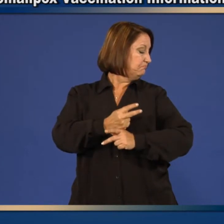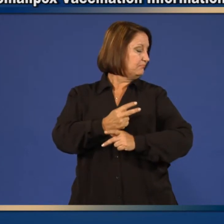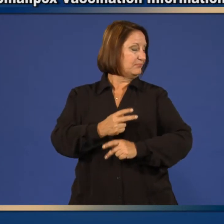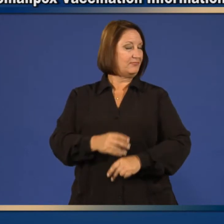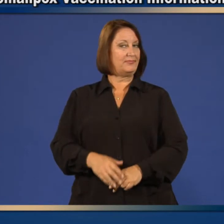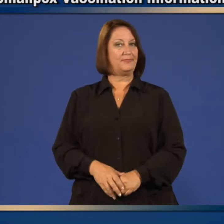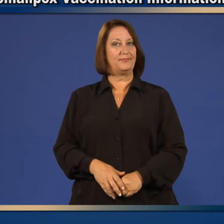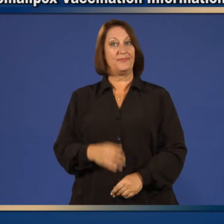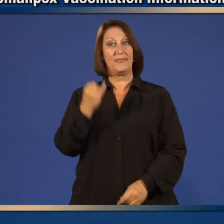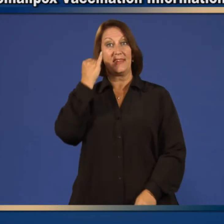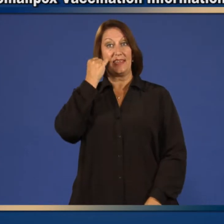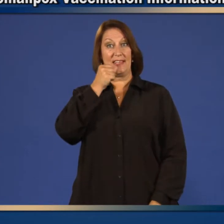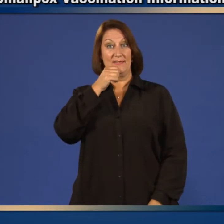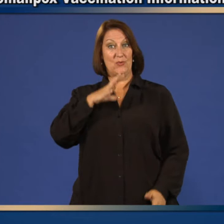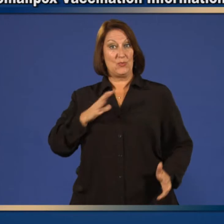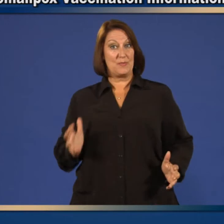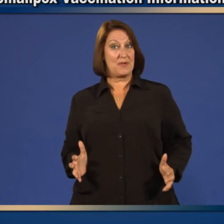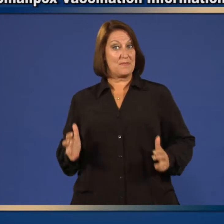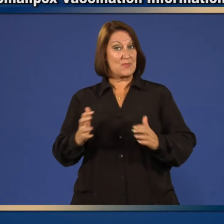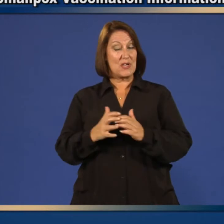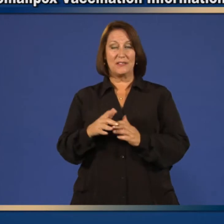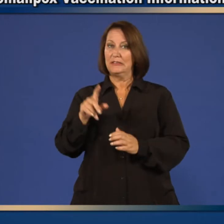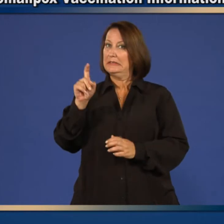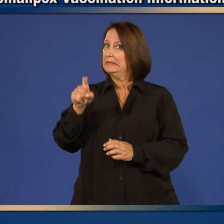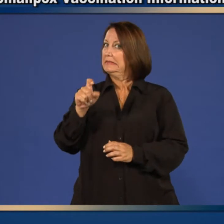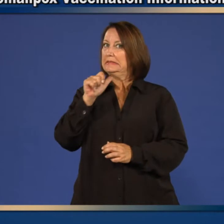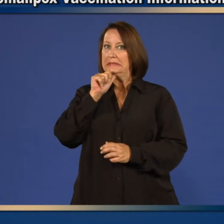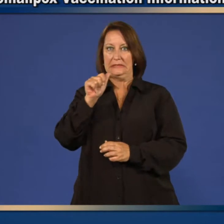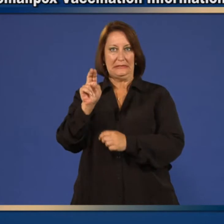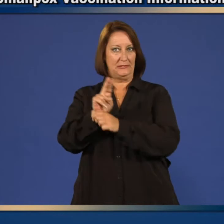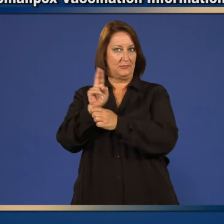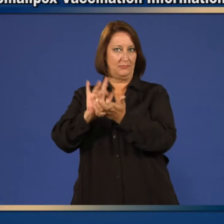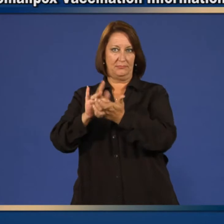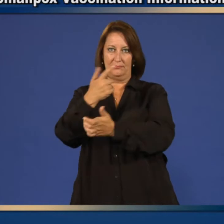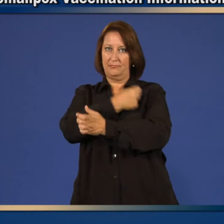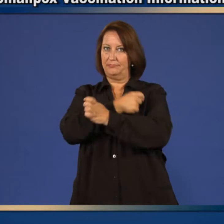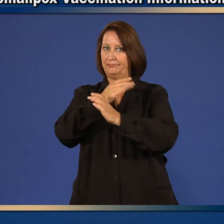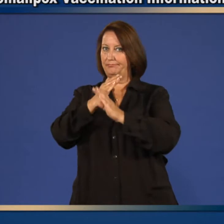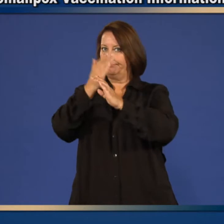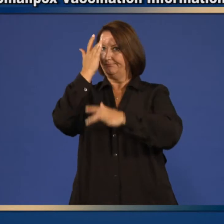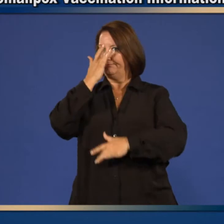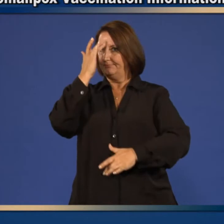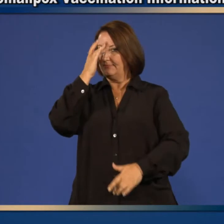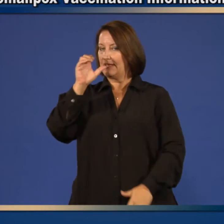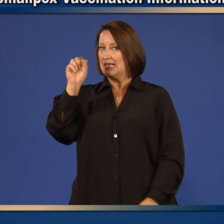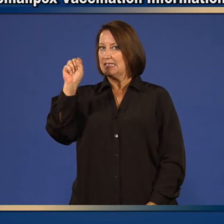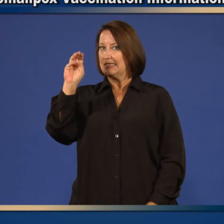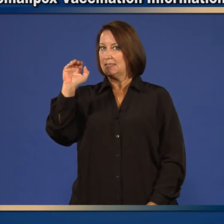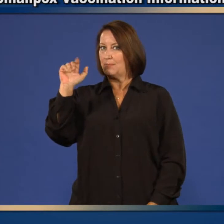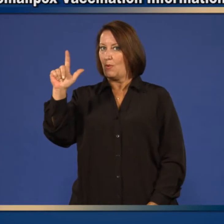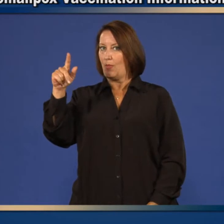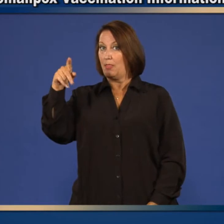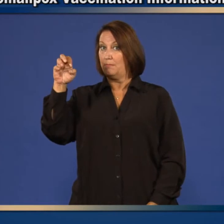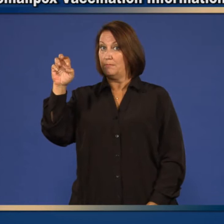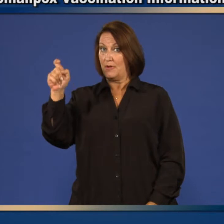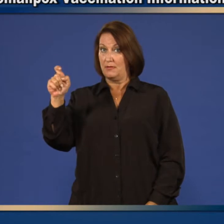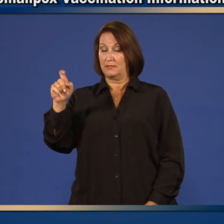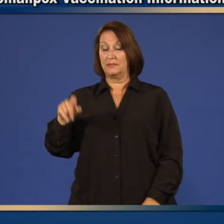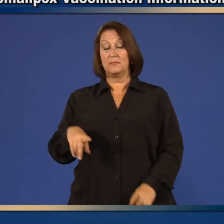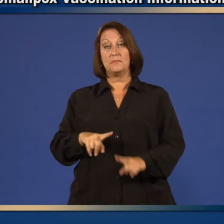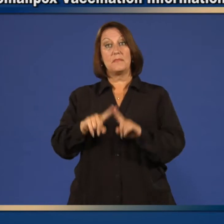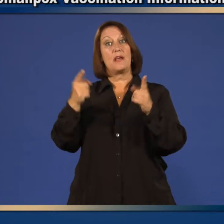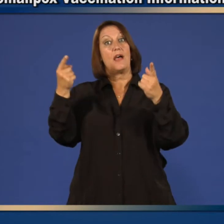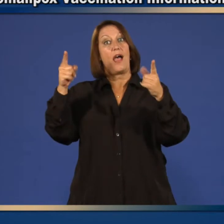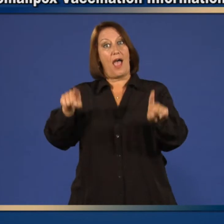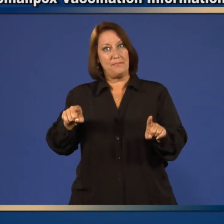observation. Pregnant women should not receive the smallpox vaccine. However, if a